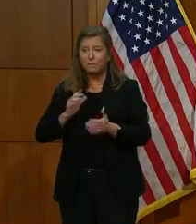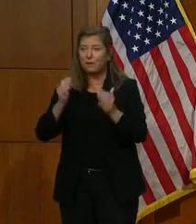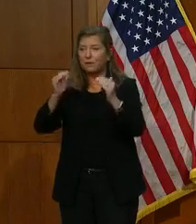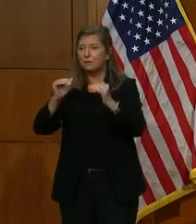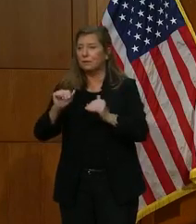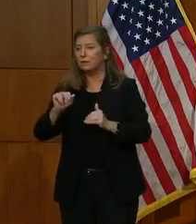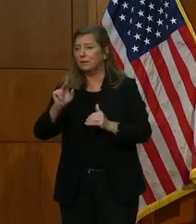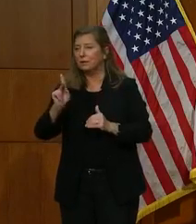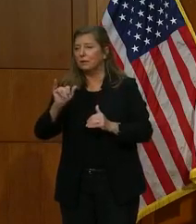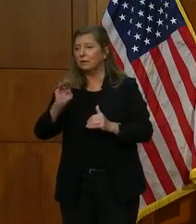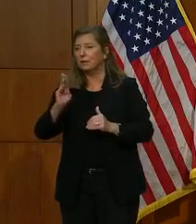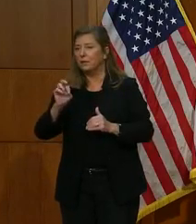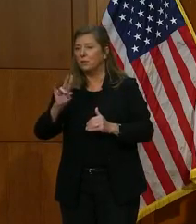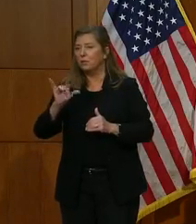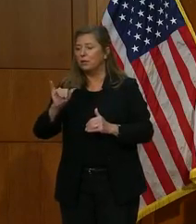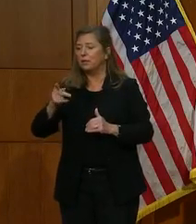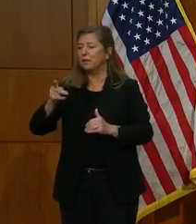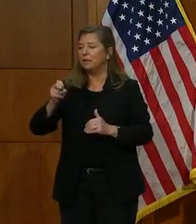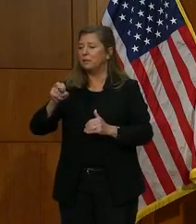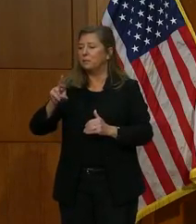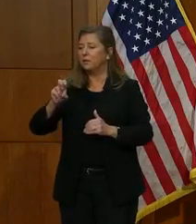Kimberly Pearsall, Virginia Pilot.